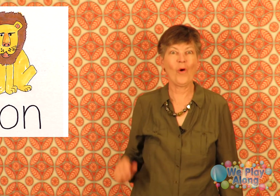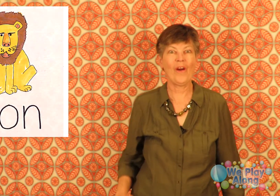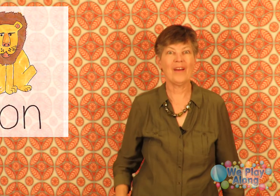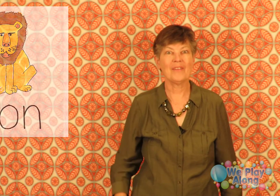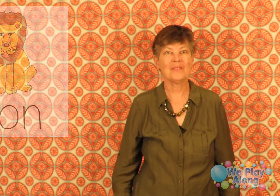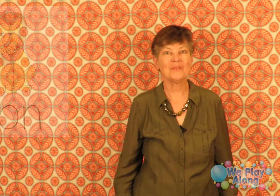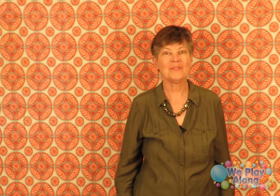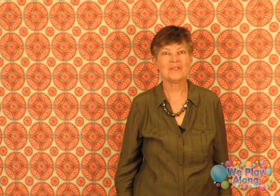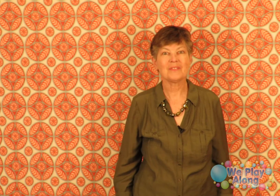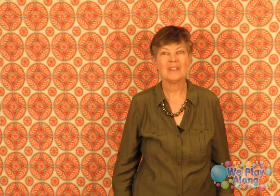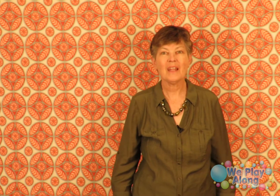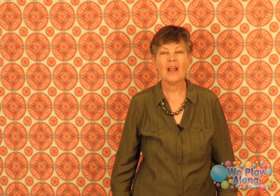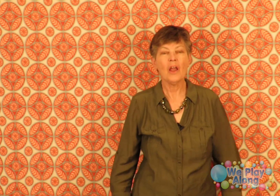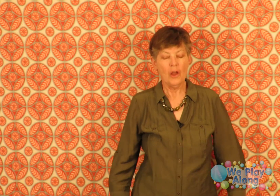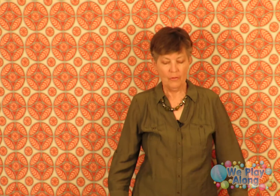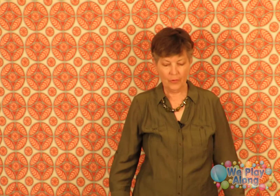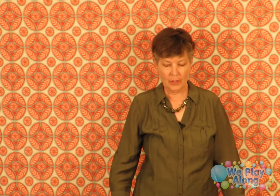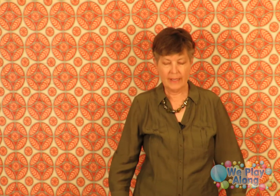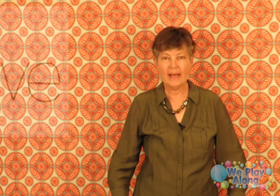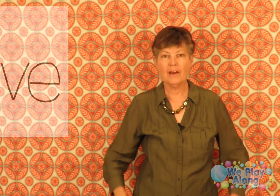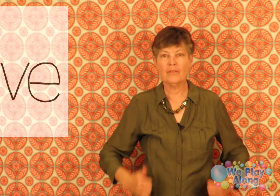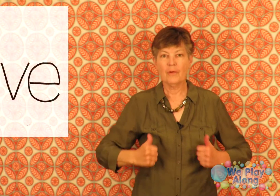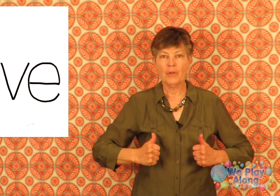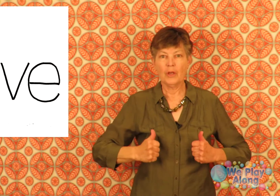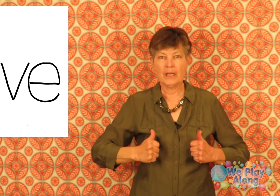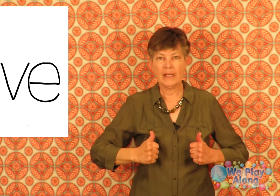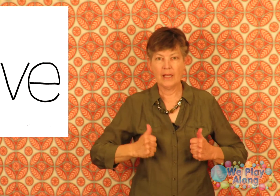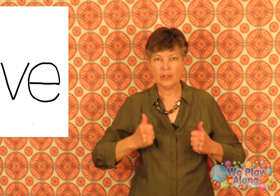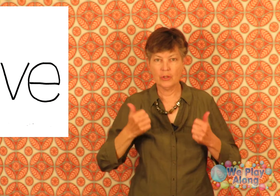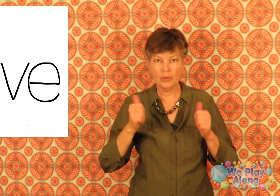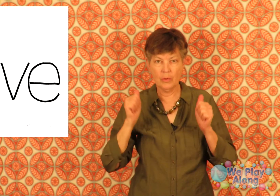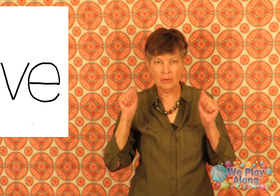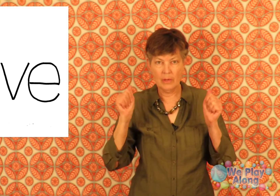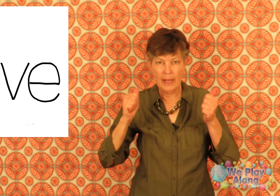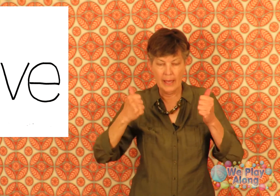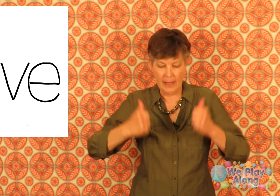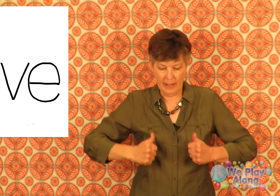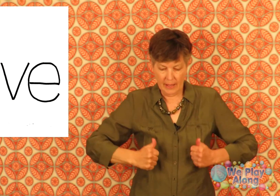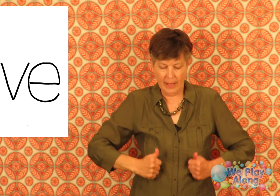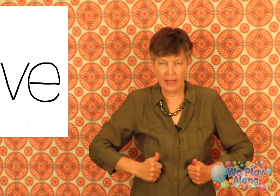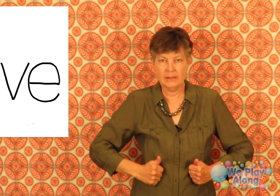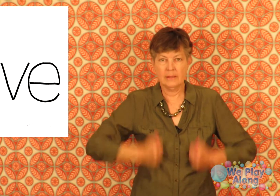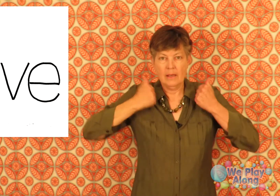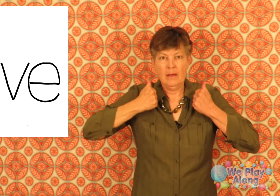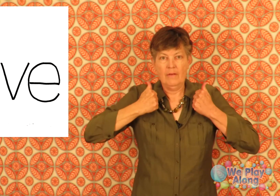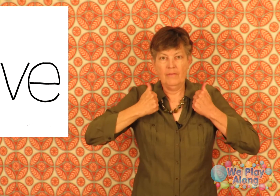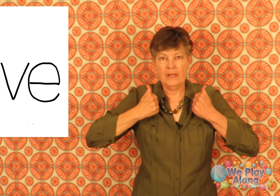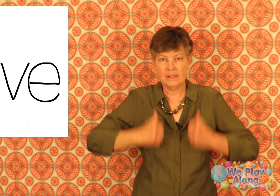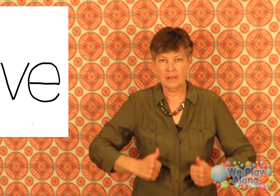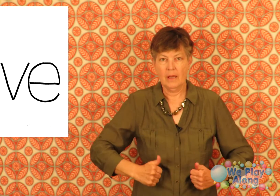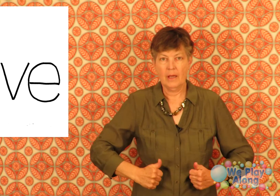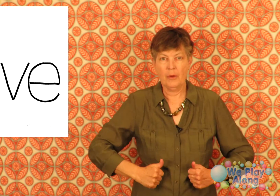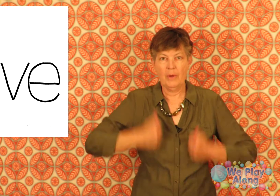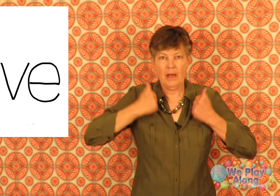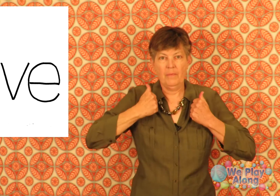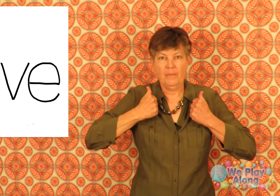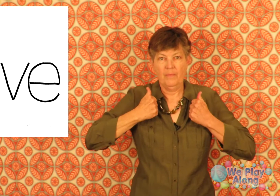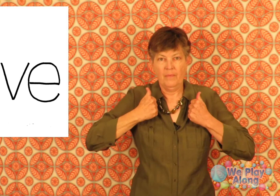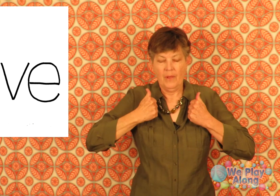roar. For live, you're going to take two hands, fists coming up